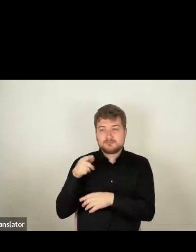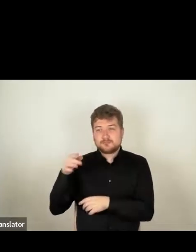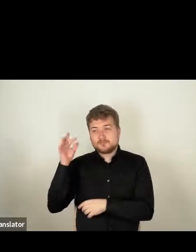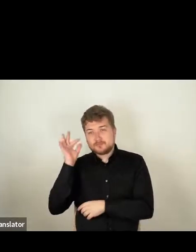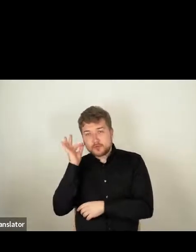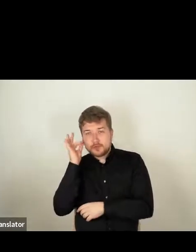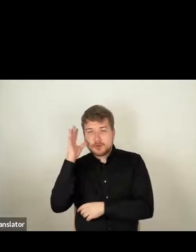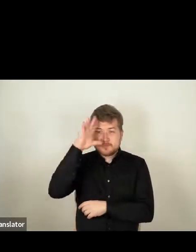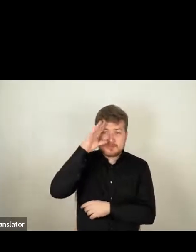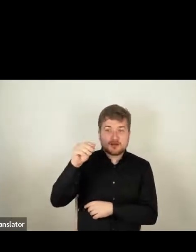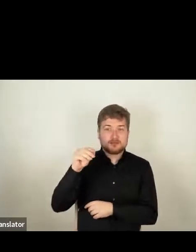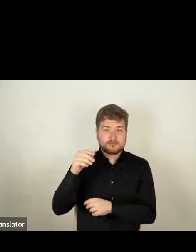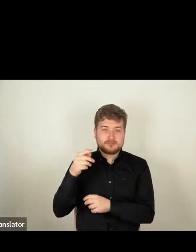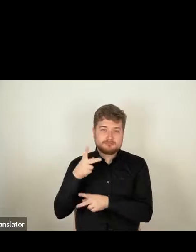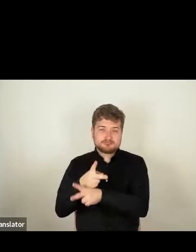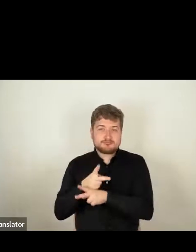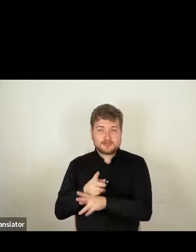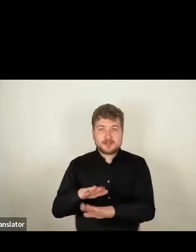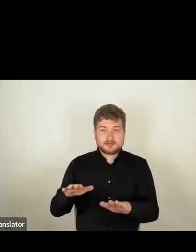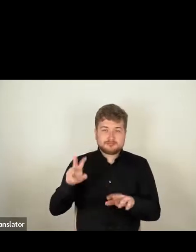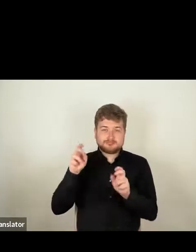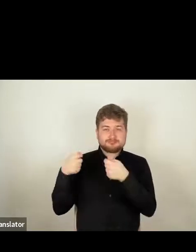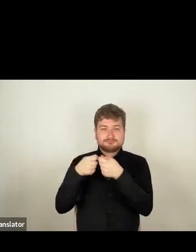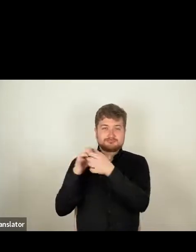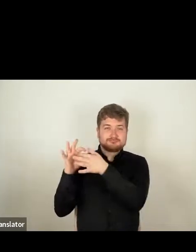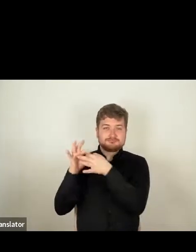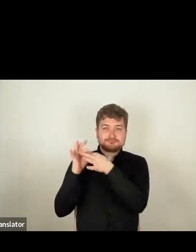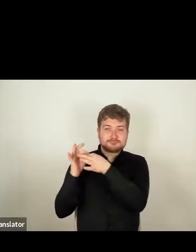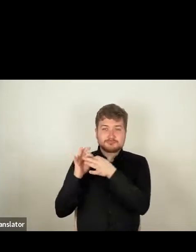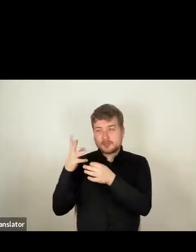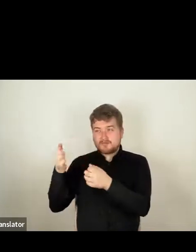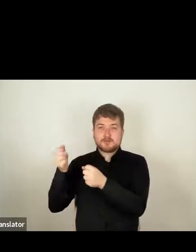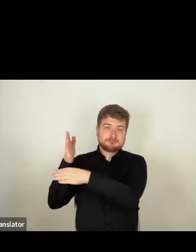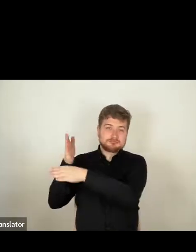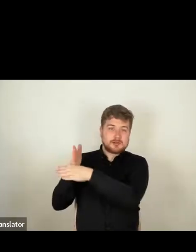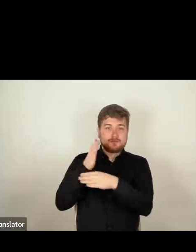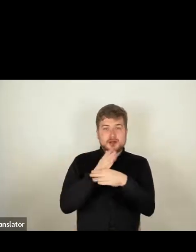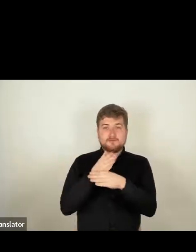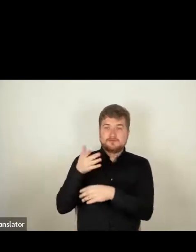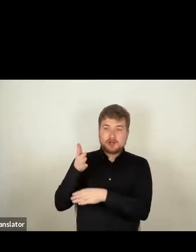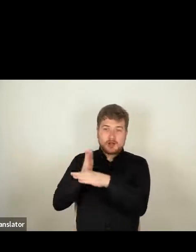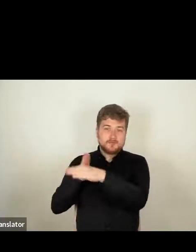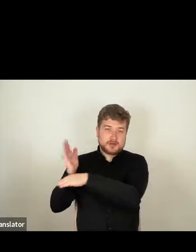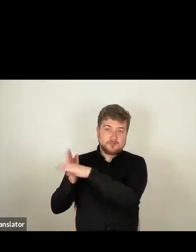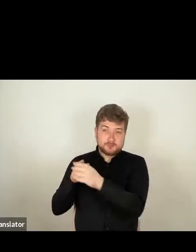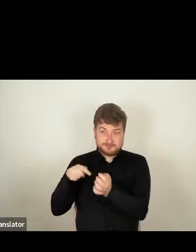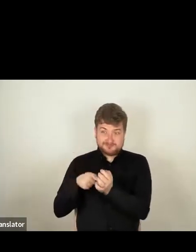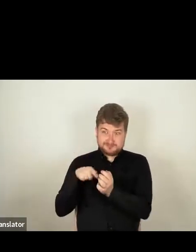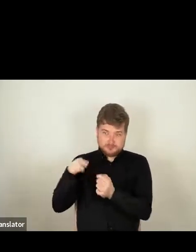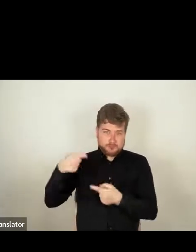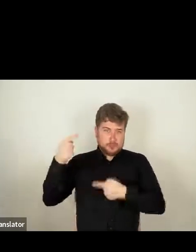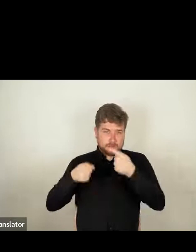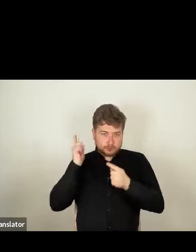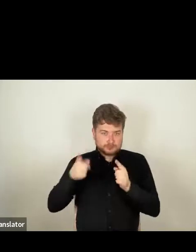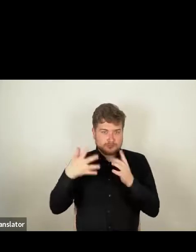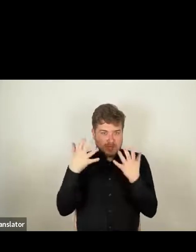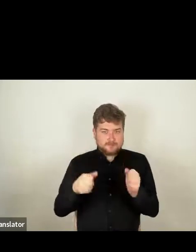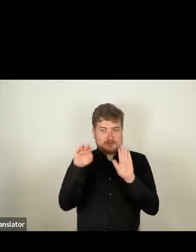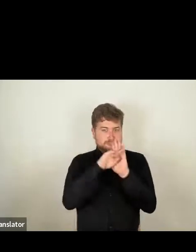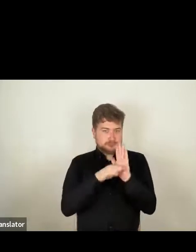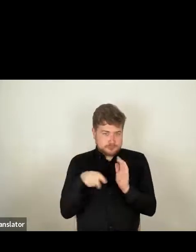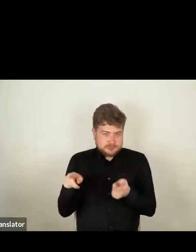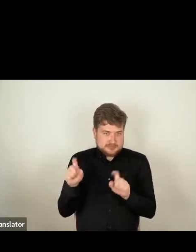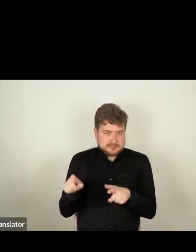in a relationship and in a marriage. And so these are some of the kinds of policies we need to talk about. I know that we passed a lot of legislation